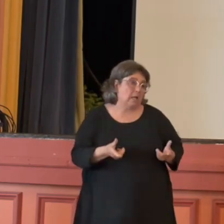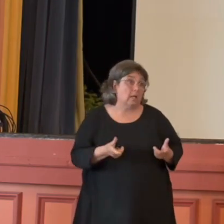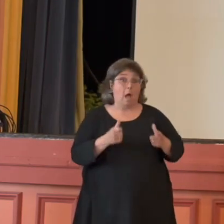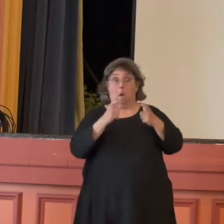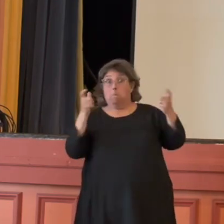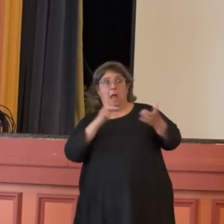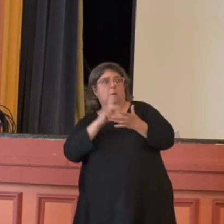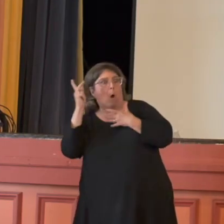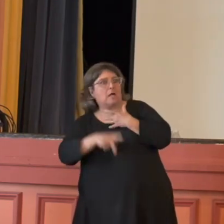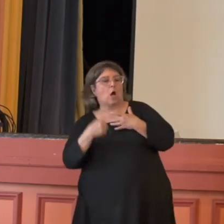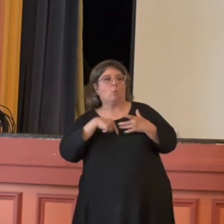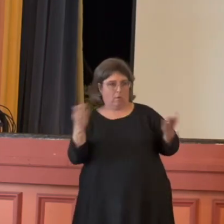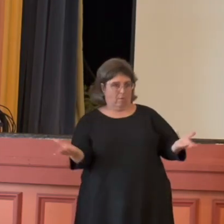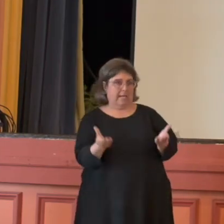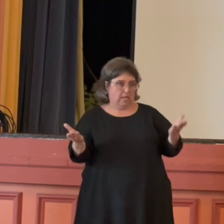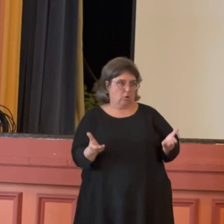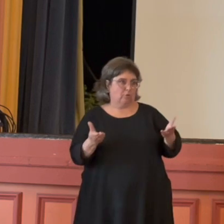big projects, we will be here.